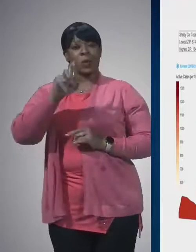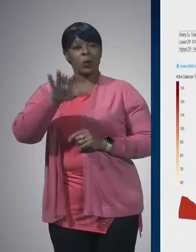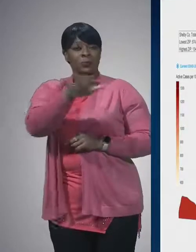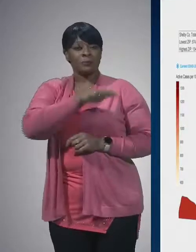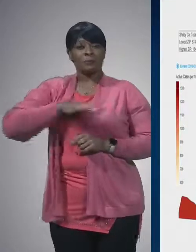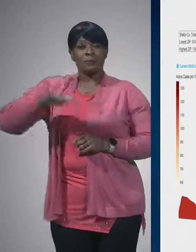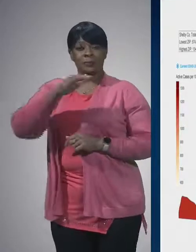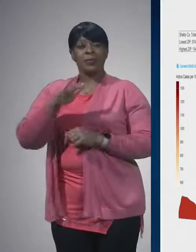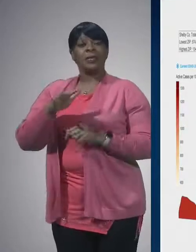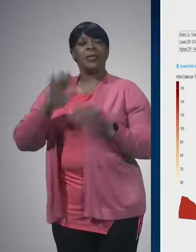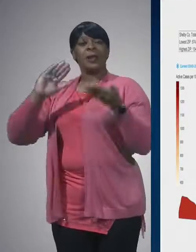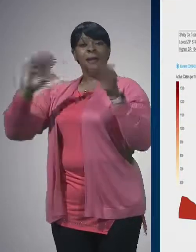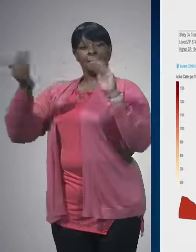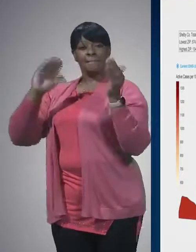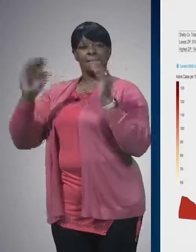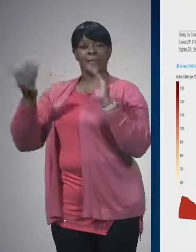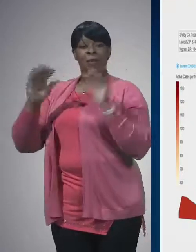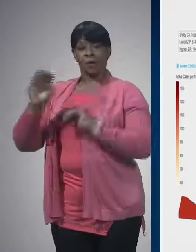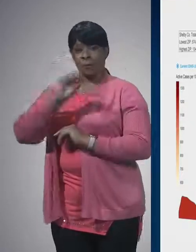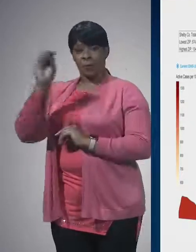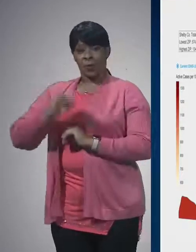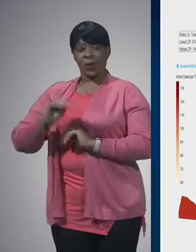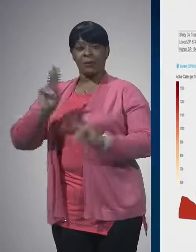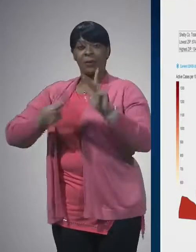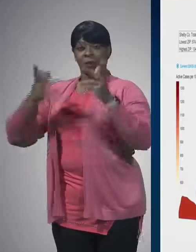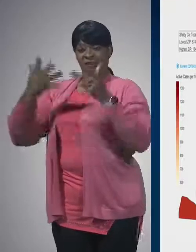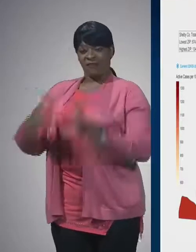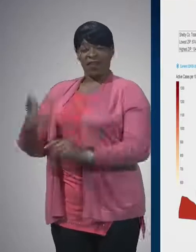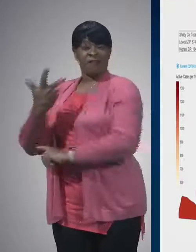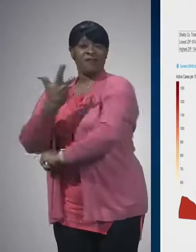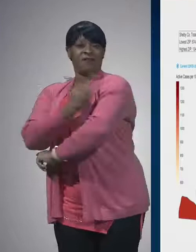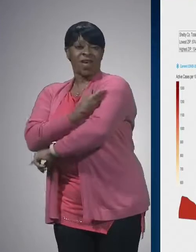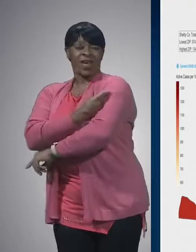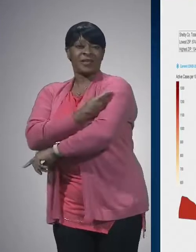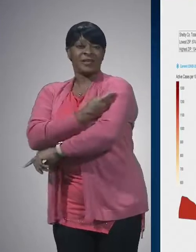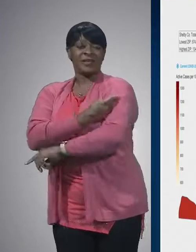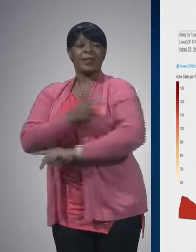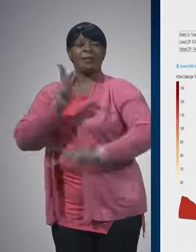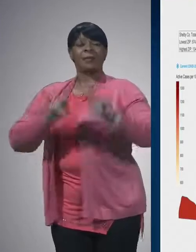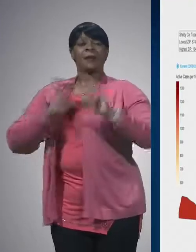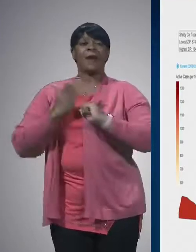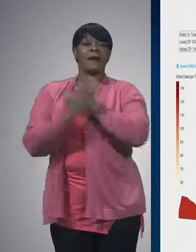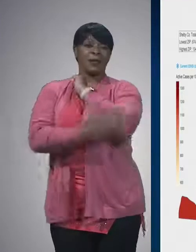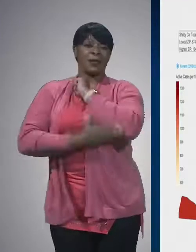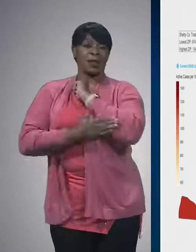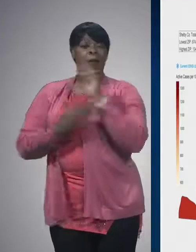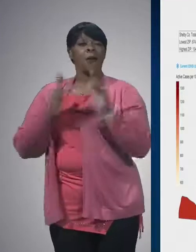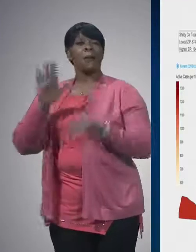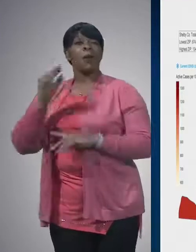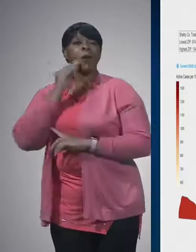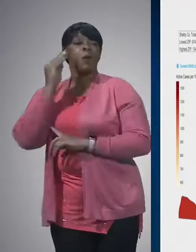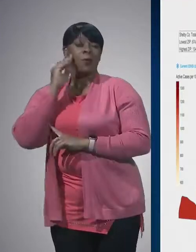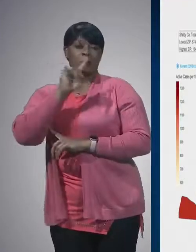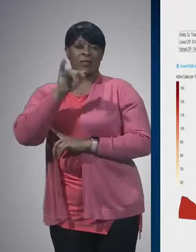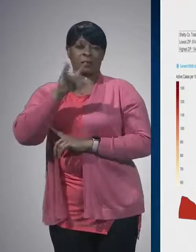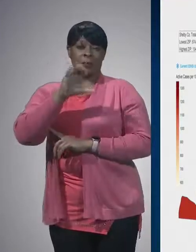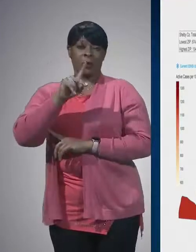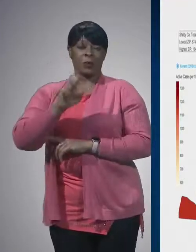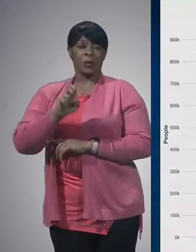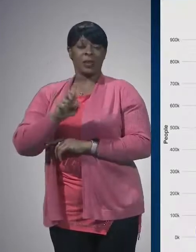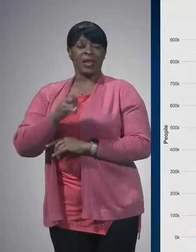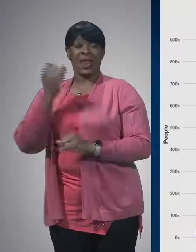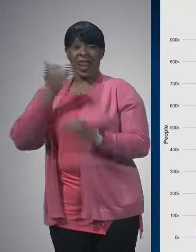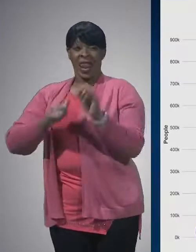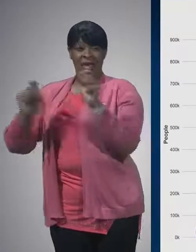county compared to the percent of vaccinated individuals in our county by zip code. And on